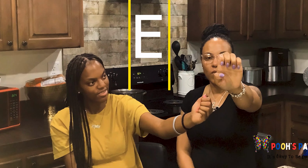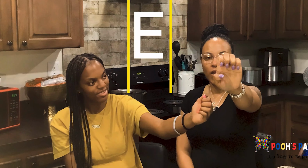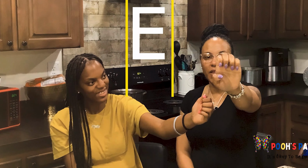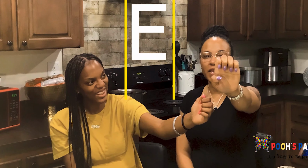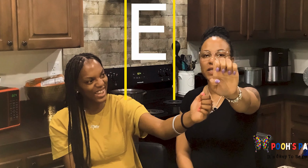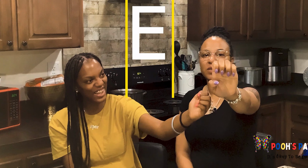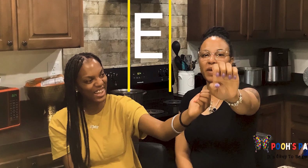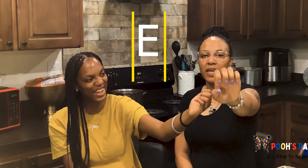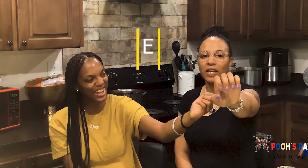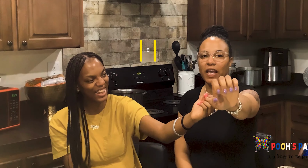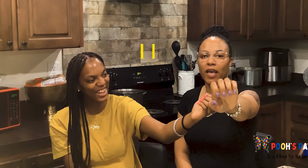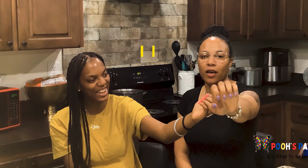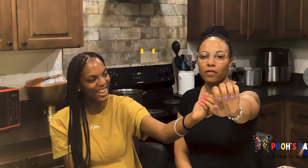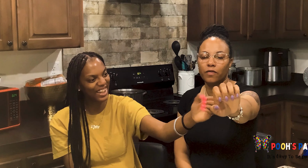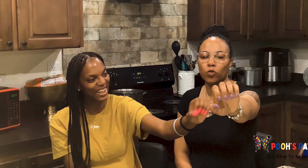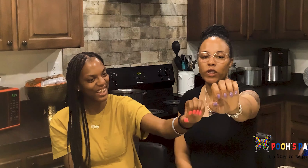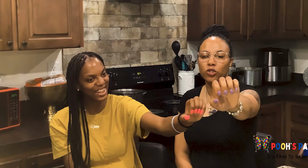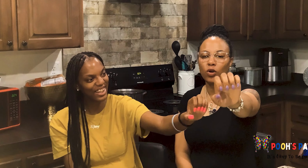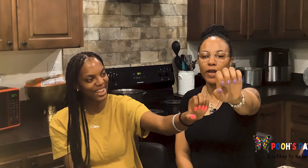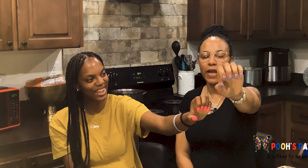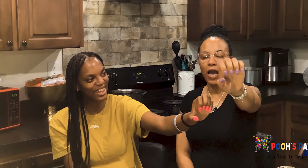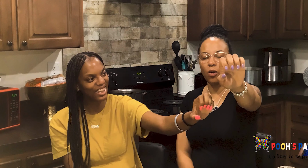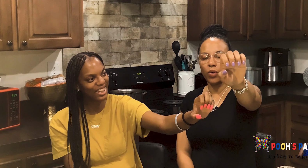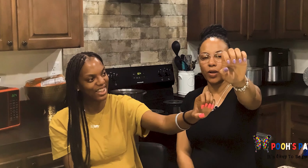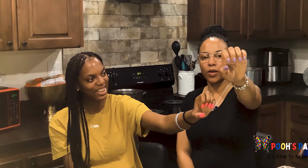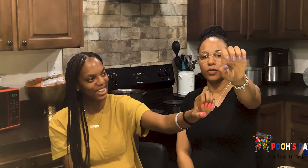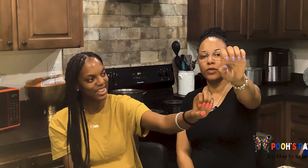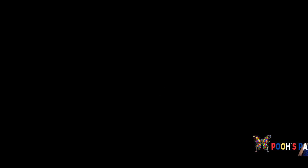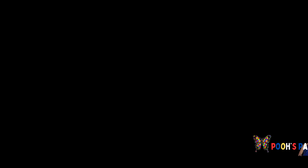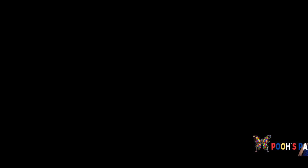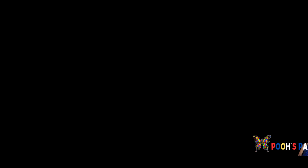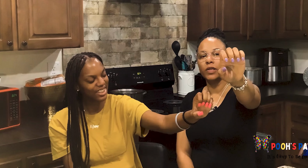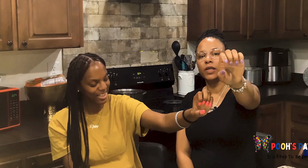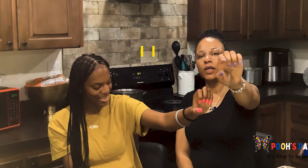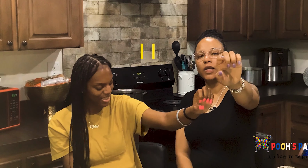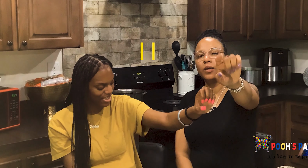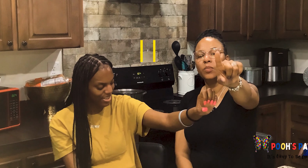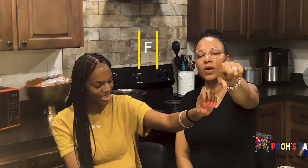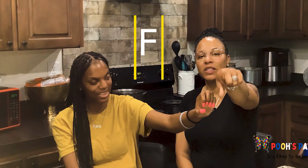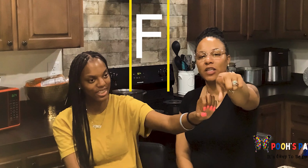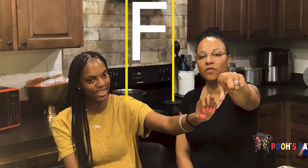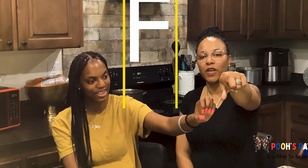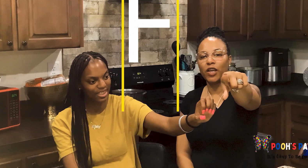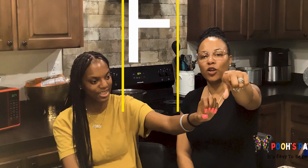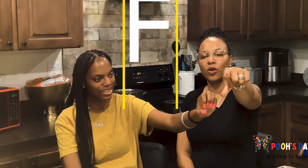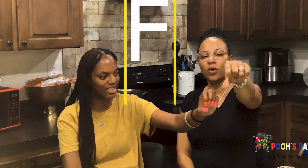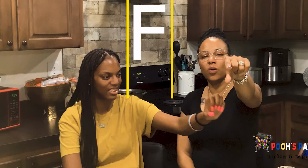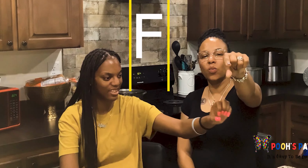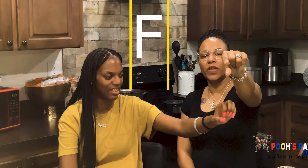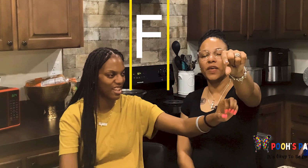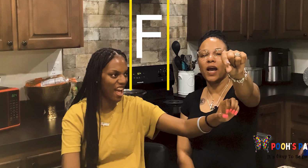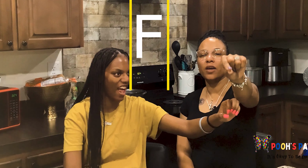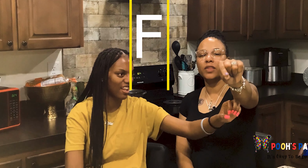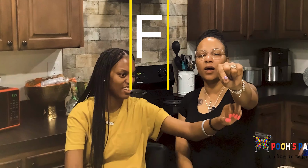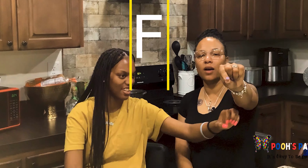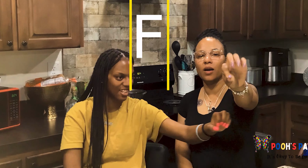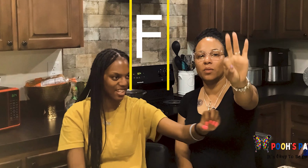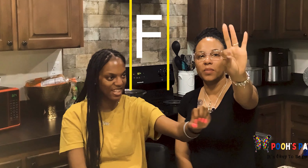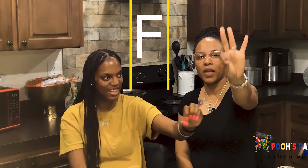And then to make an F, we join our pointing finger with our thumb, and